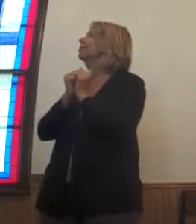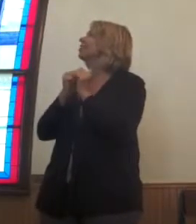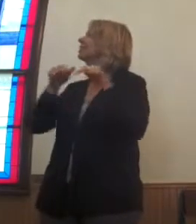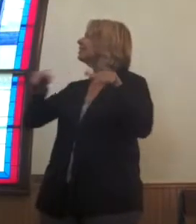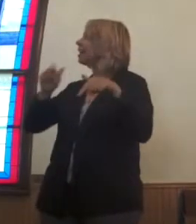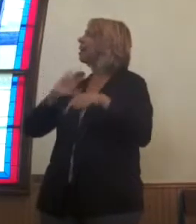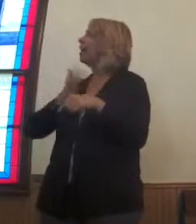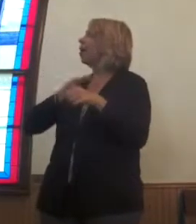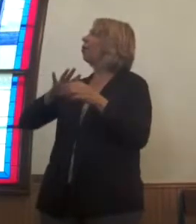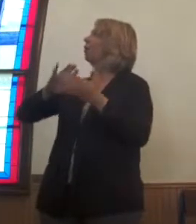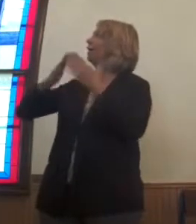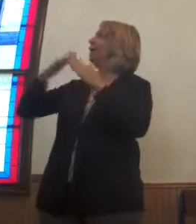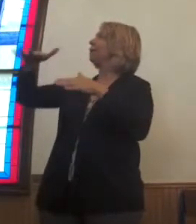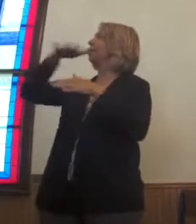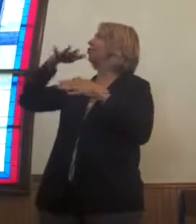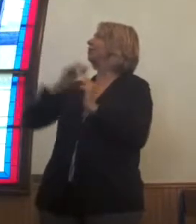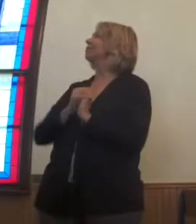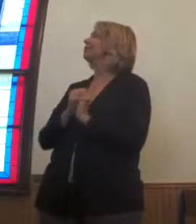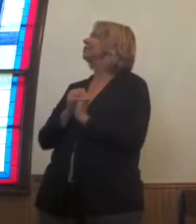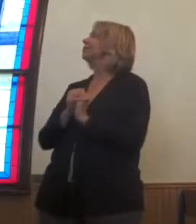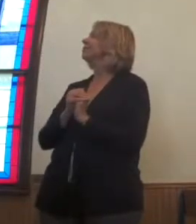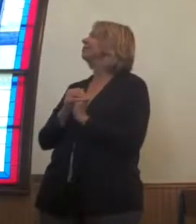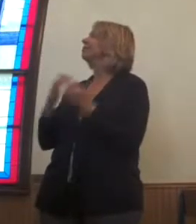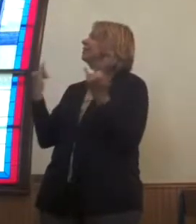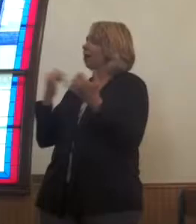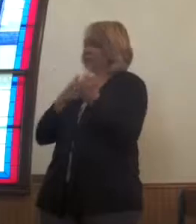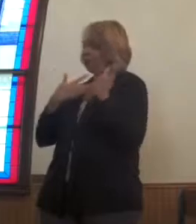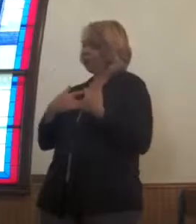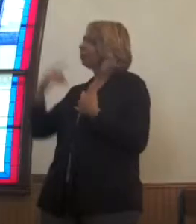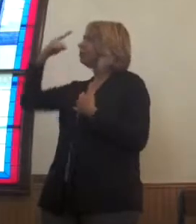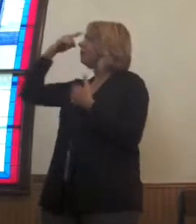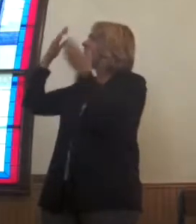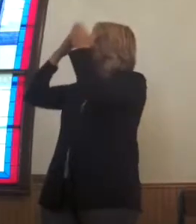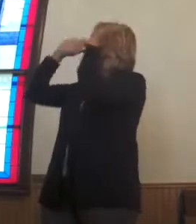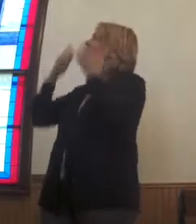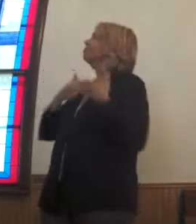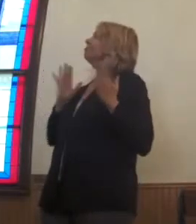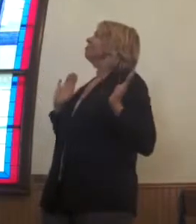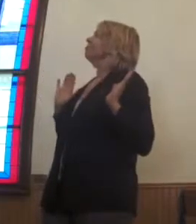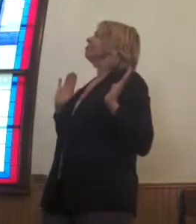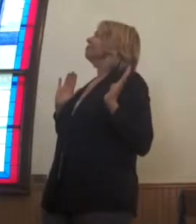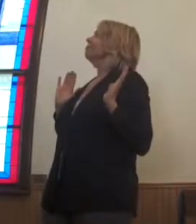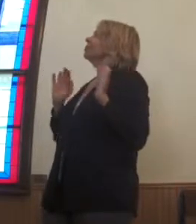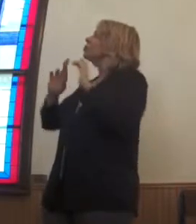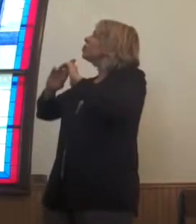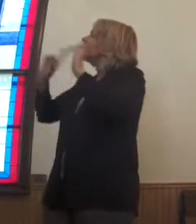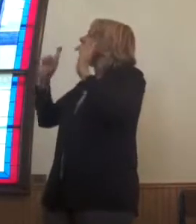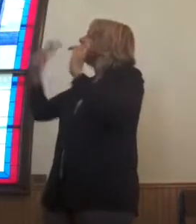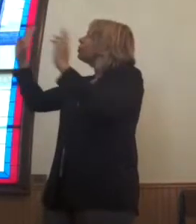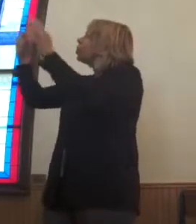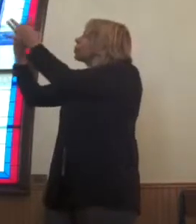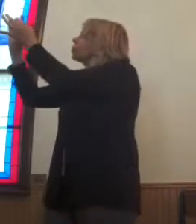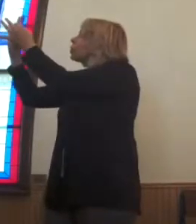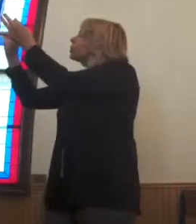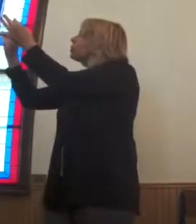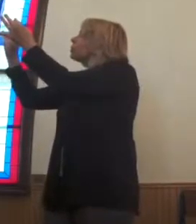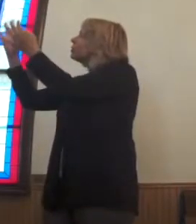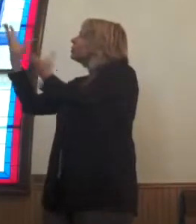neighborhood. I ask that you open our hearts and open our minds, and that we can be the receptors of those words that are